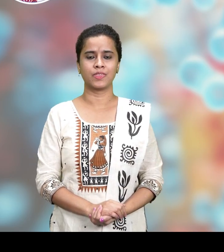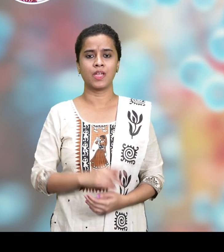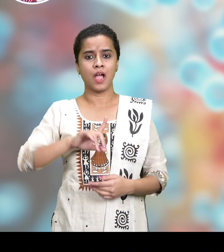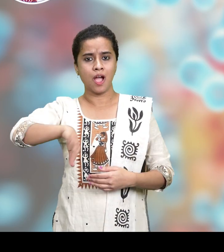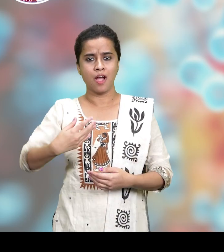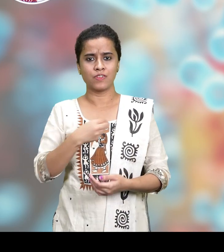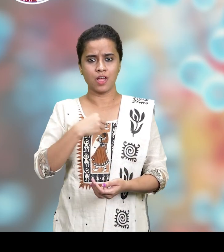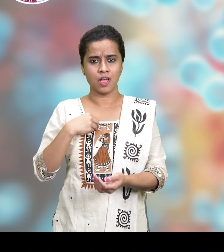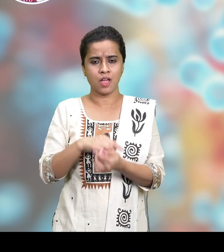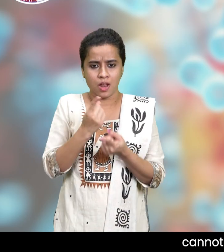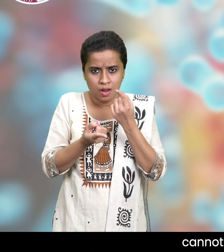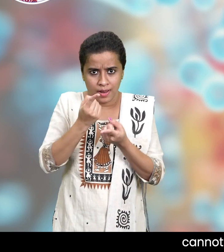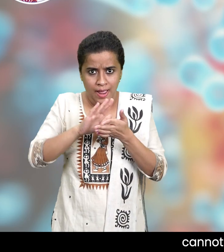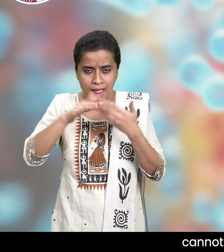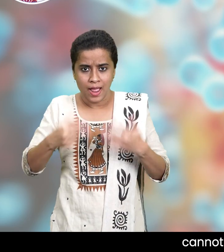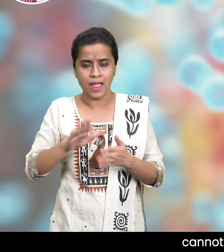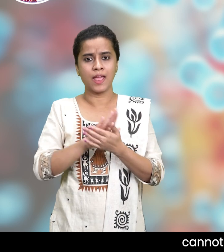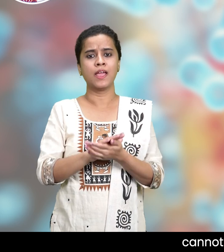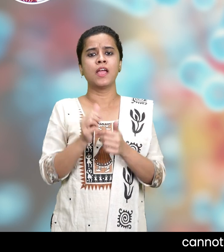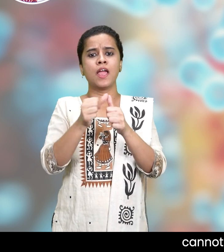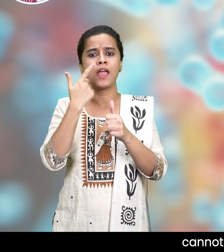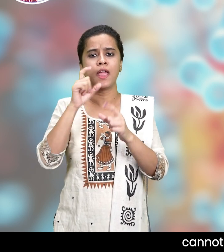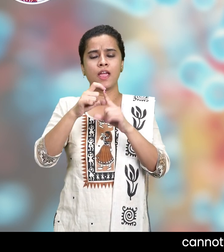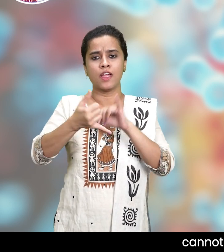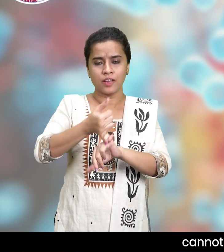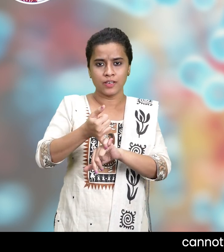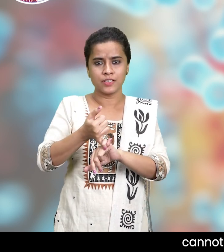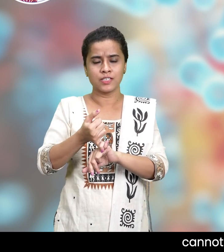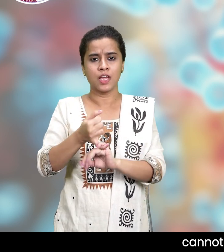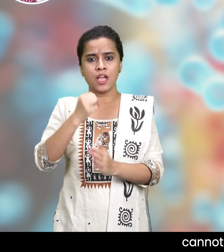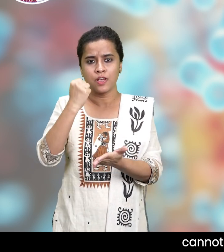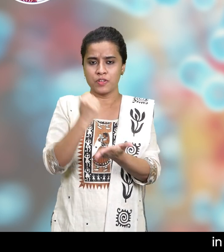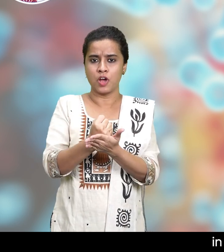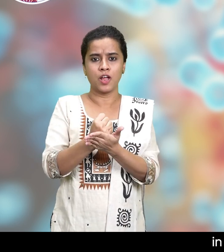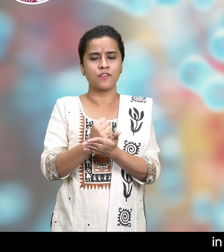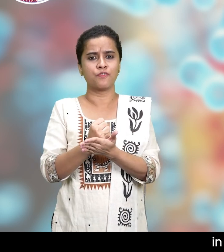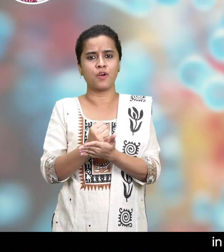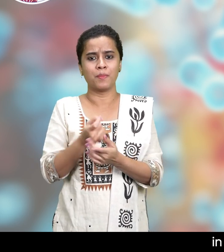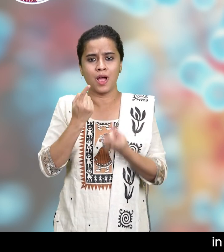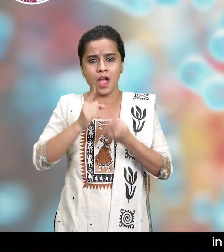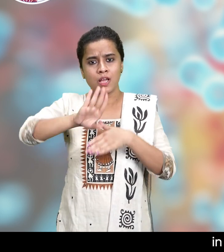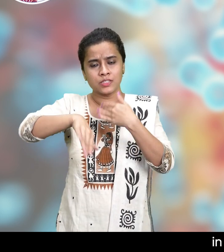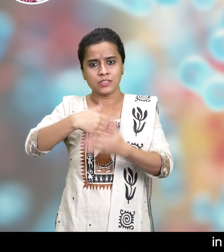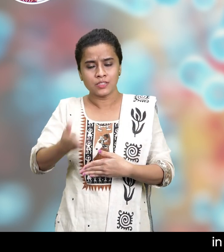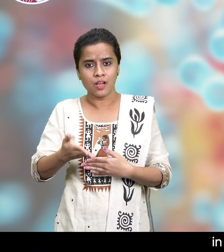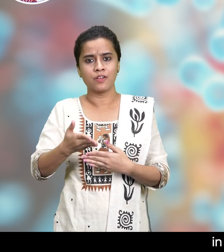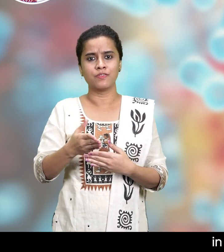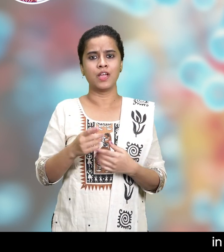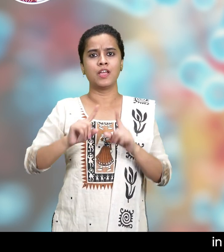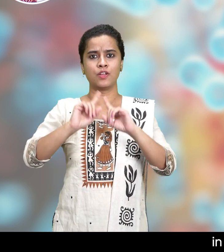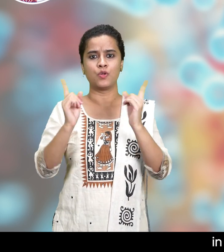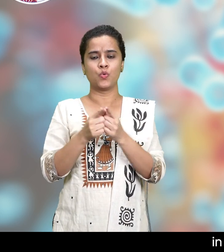Diagnosis of AIDS cannot be confirmed without tests in medical